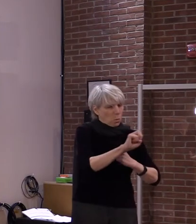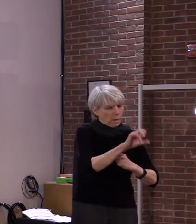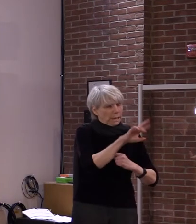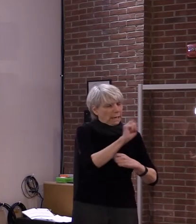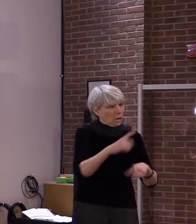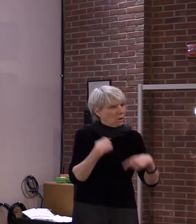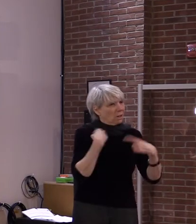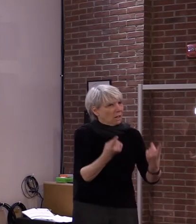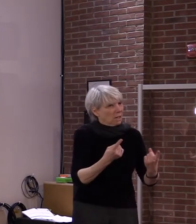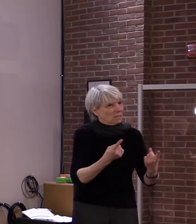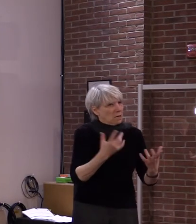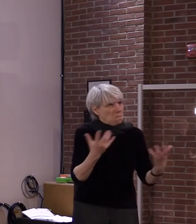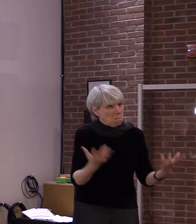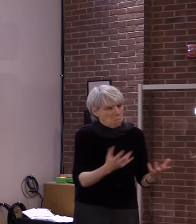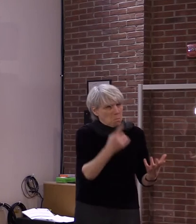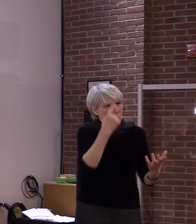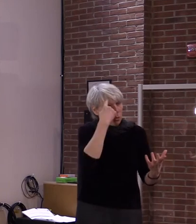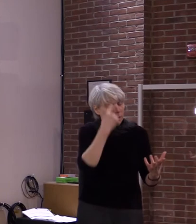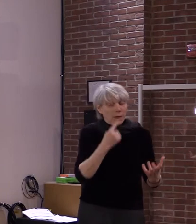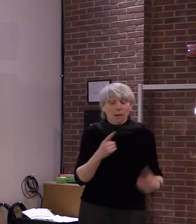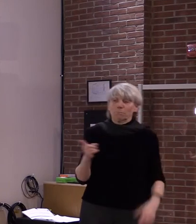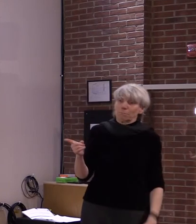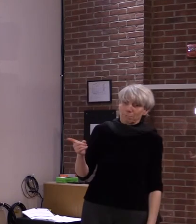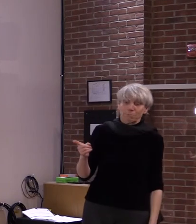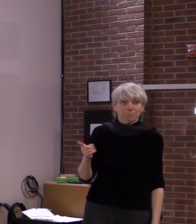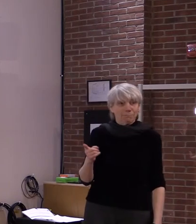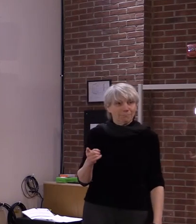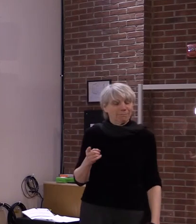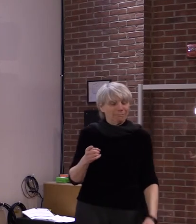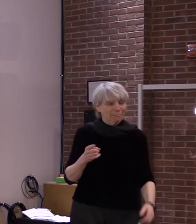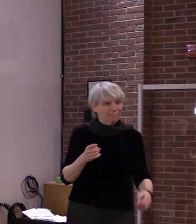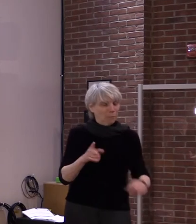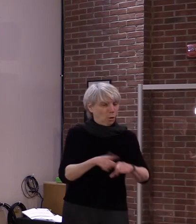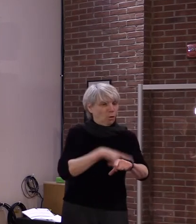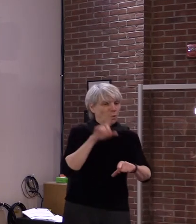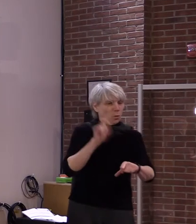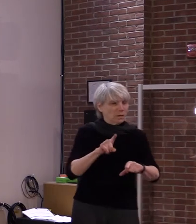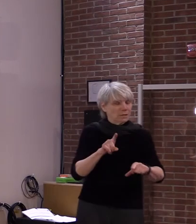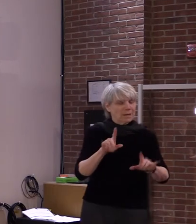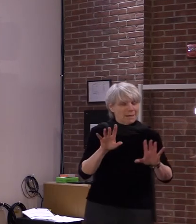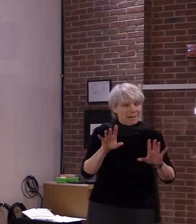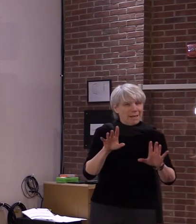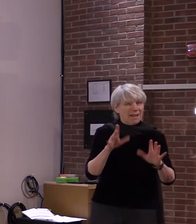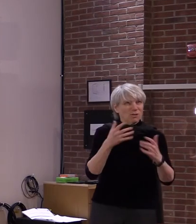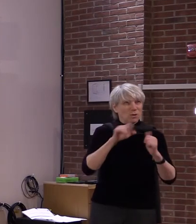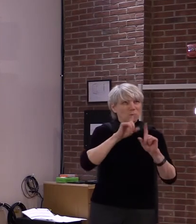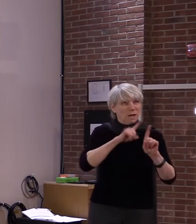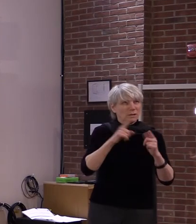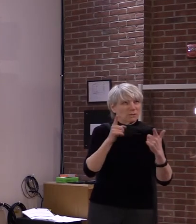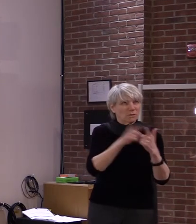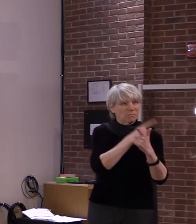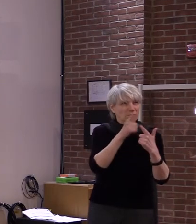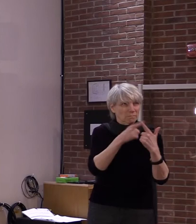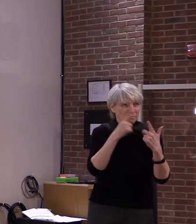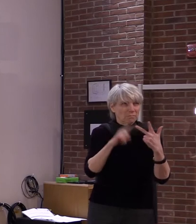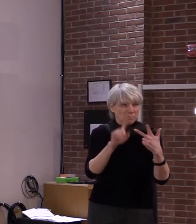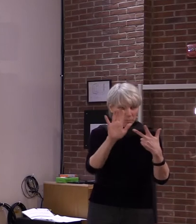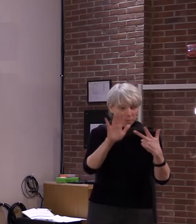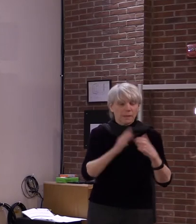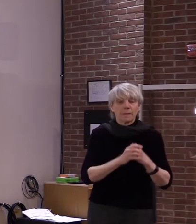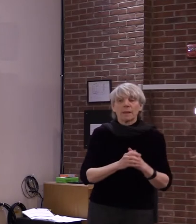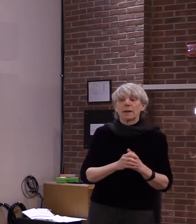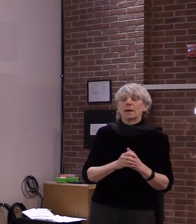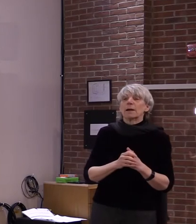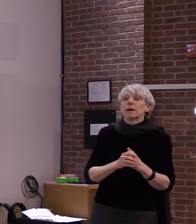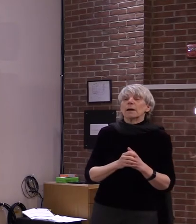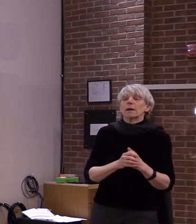him there's a lot in there let me sort of distill that down into sort of three points first